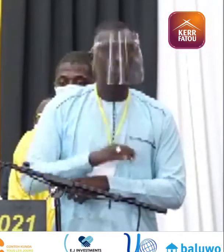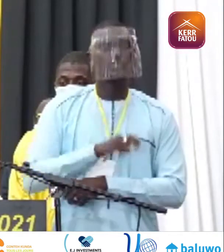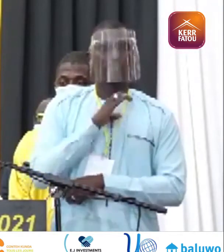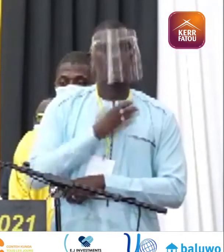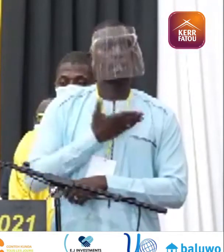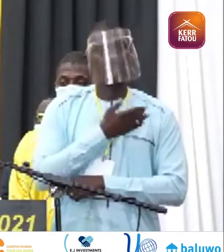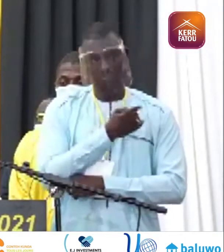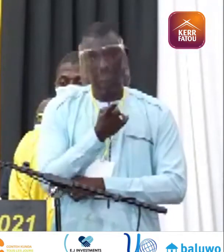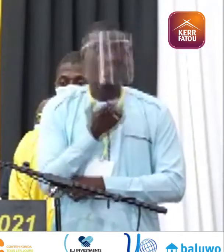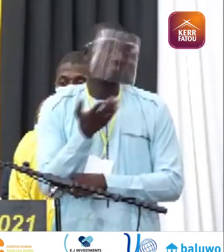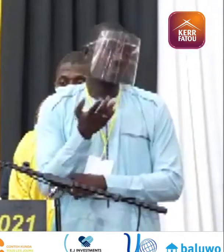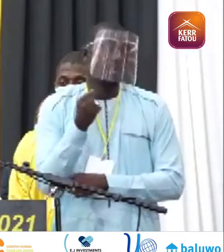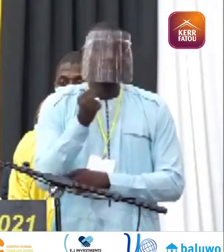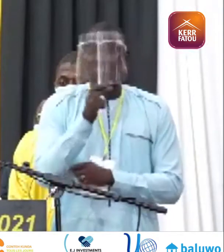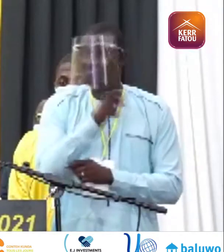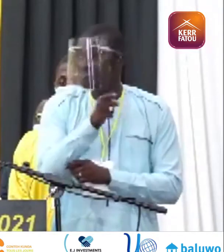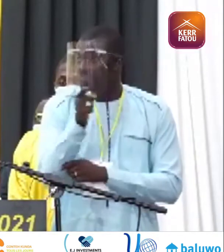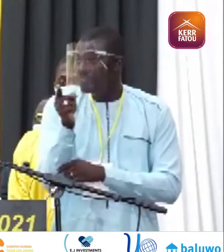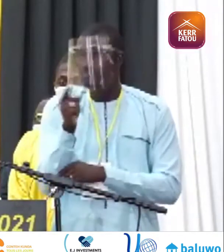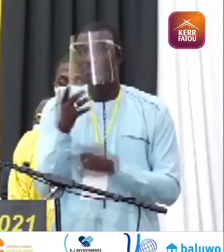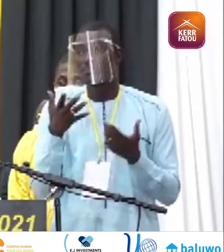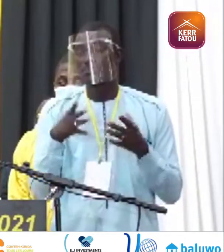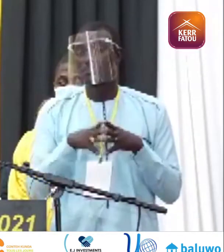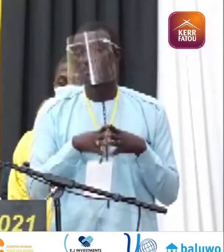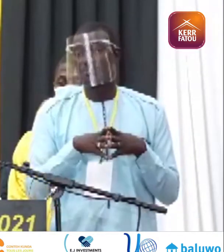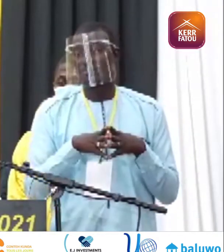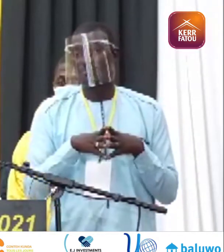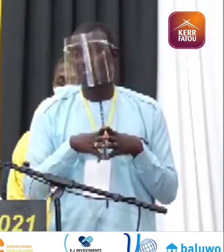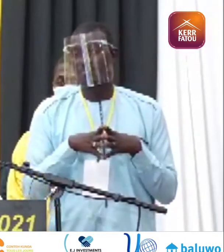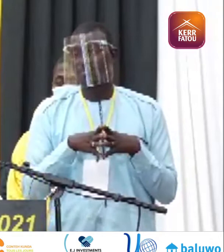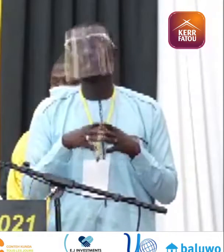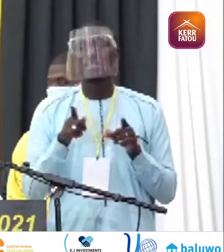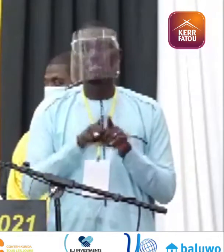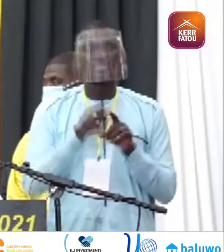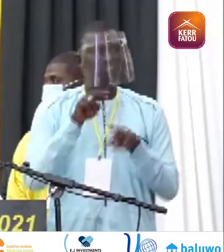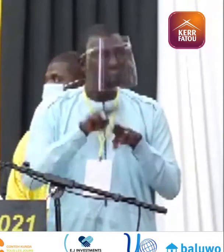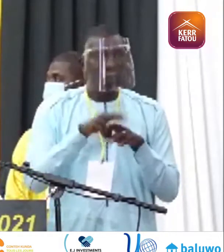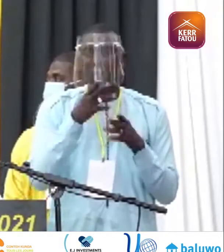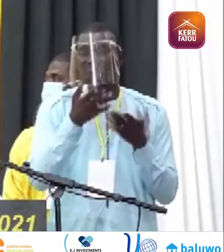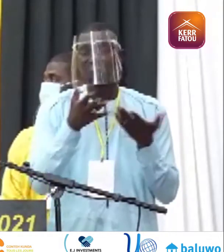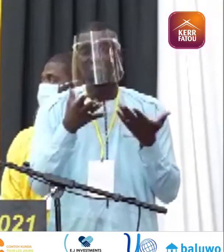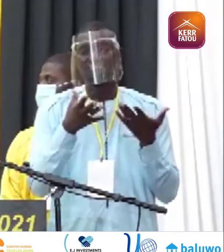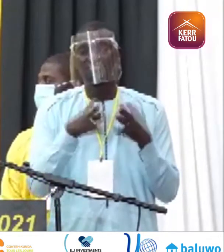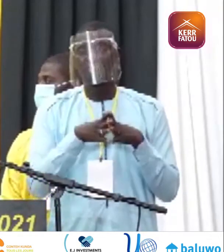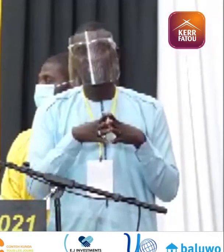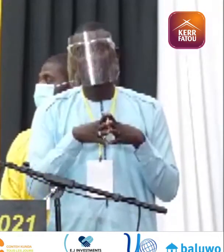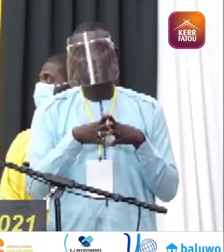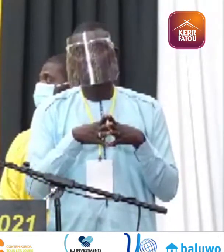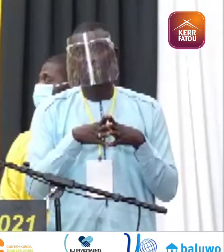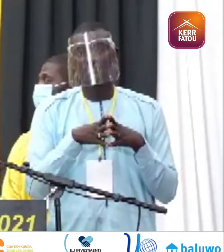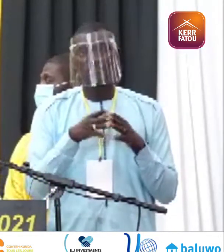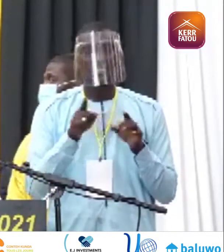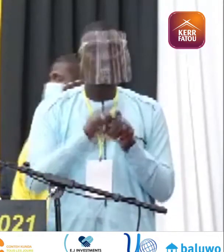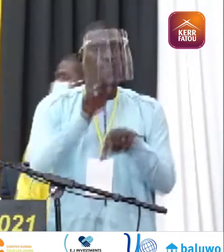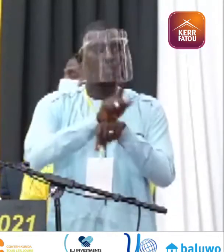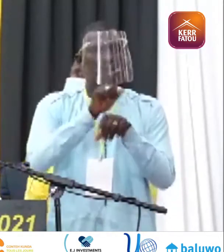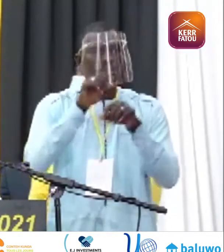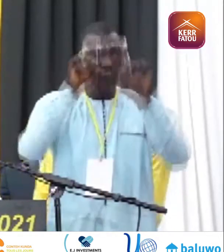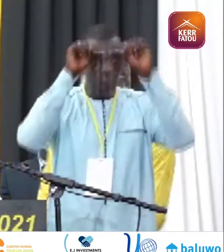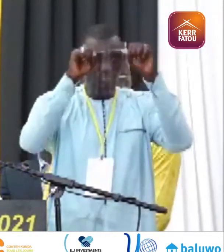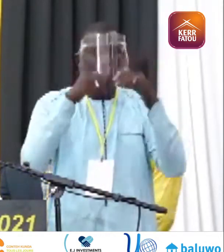was a ploy why they were dragging their feet to seek an amendment to the Local Government